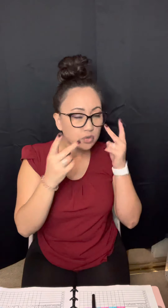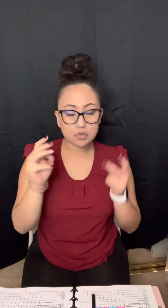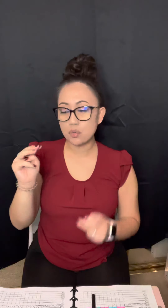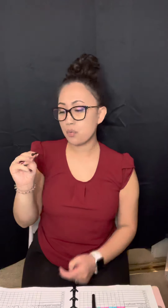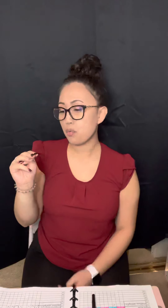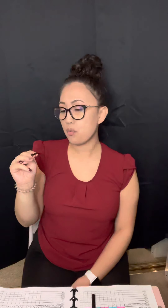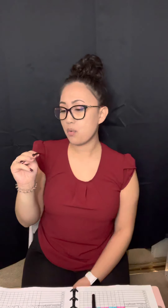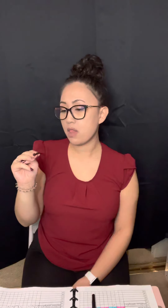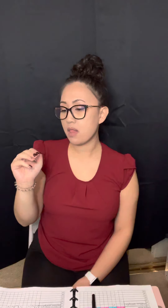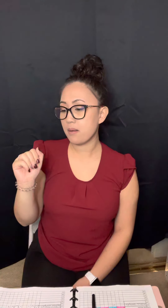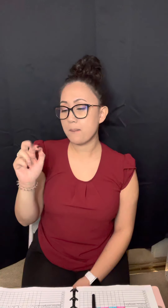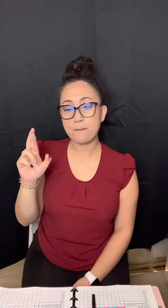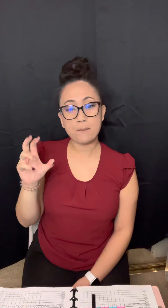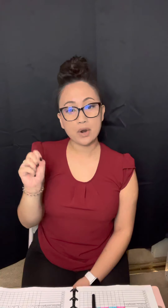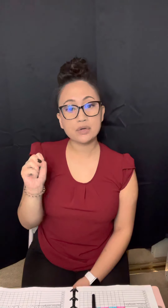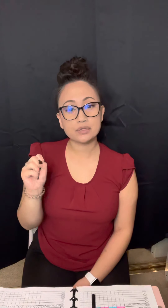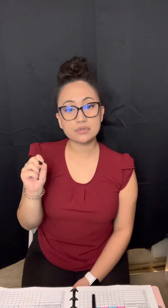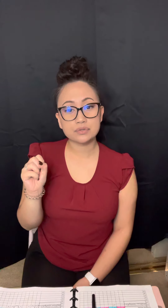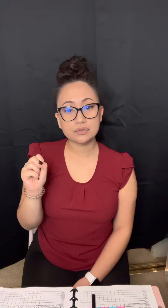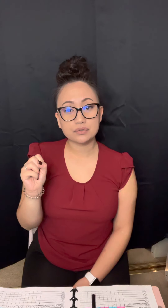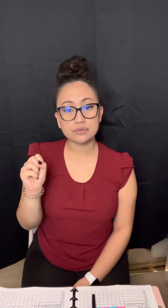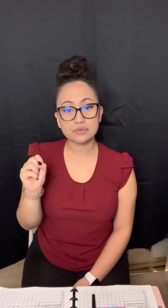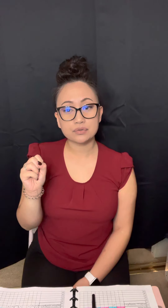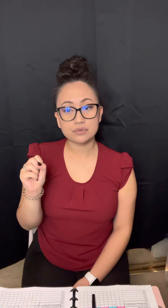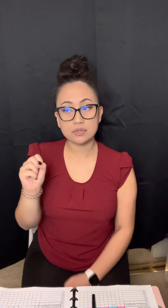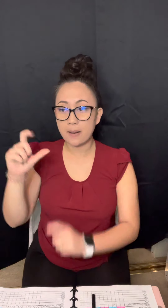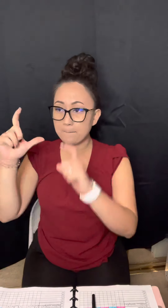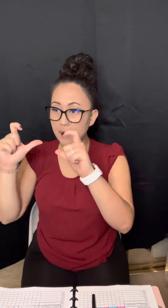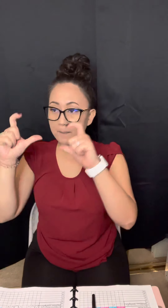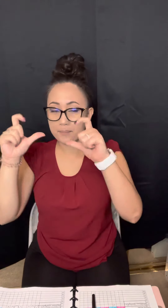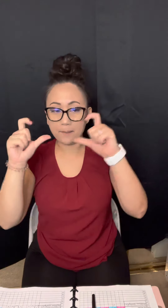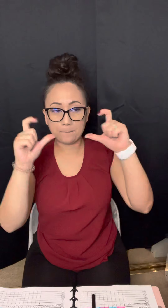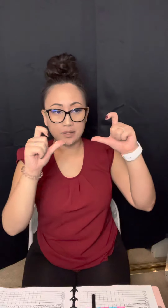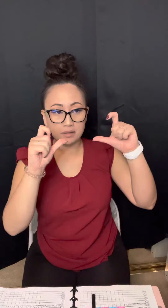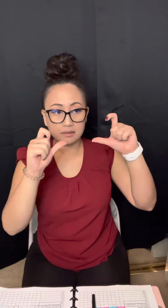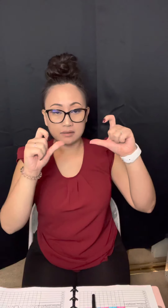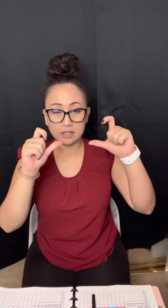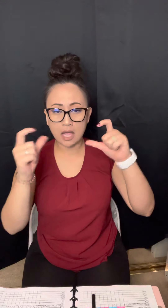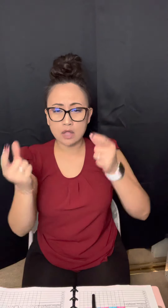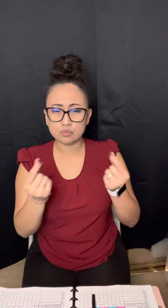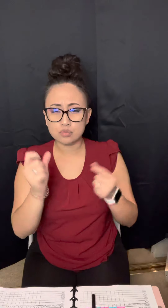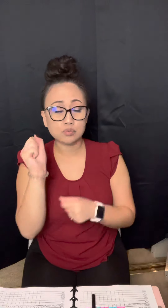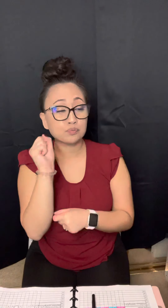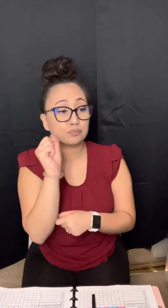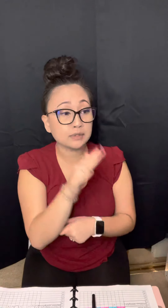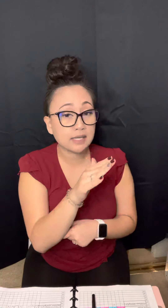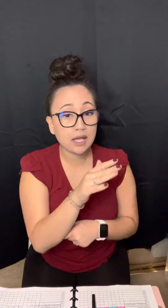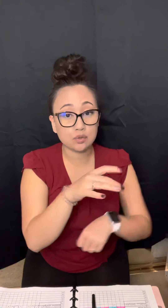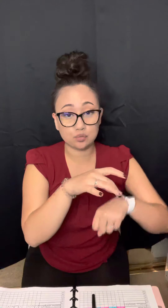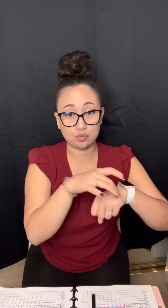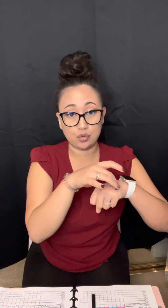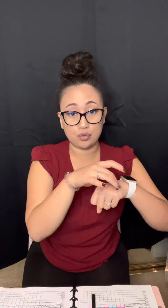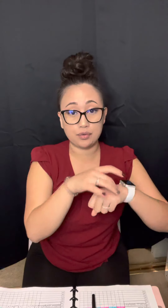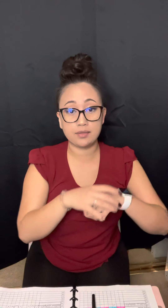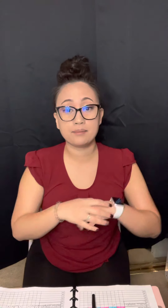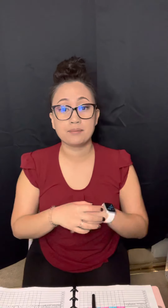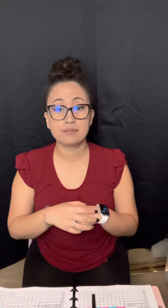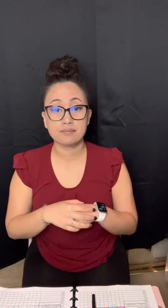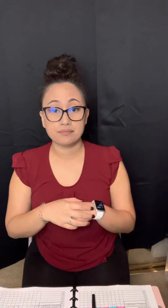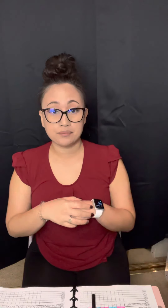information and sending it back to Earth from cameras and things like that. So there are rovers showing us pictures of